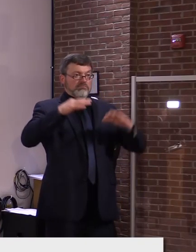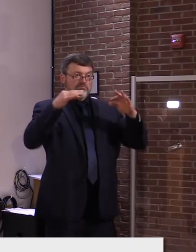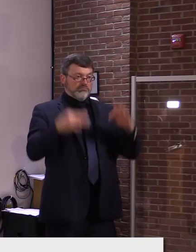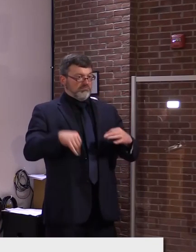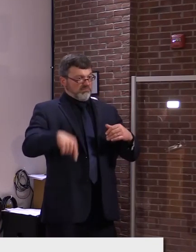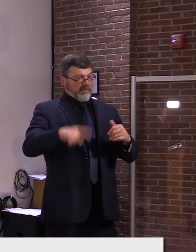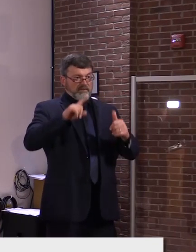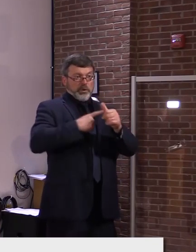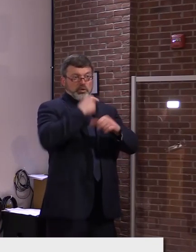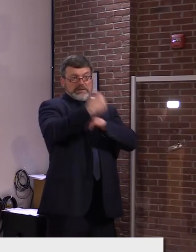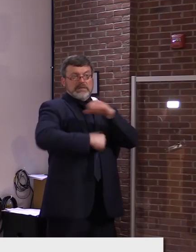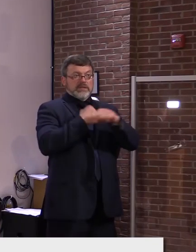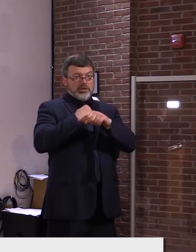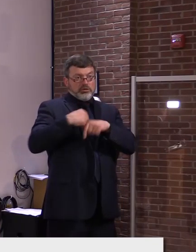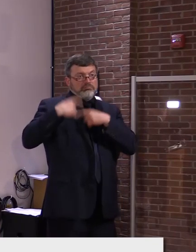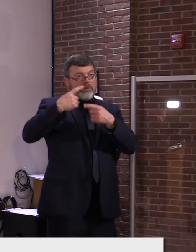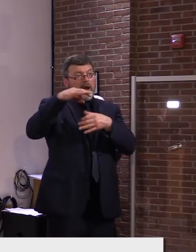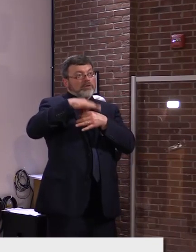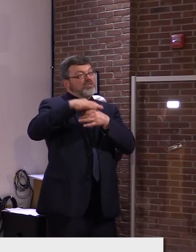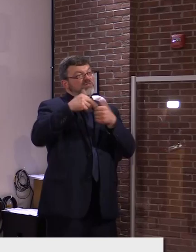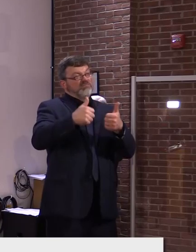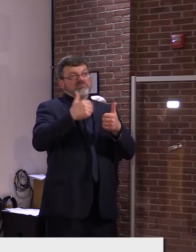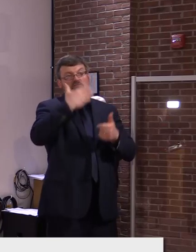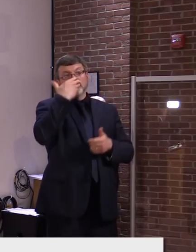As somebody who's served in the legislature, I wonder,